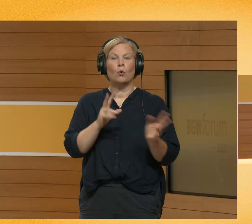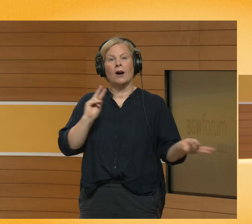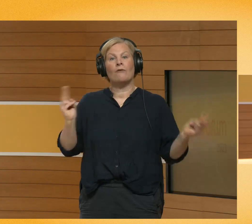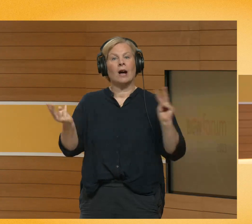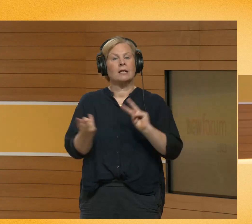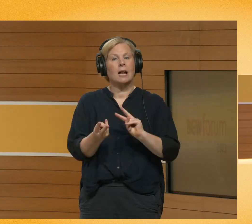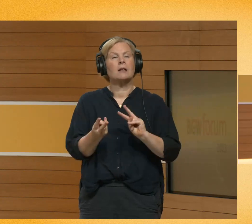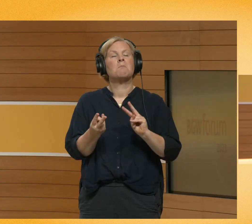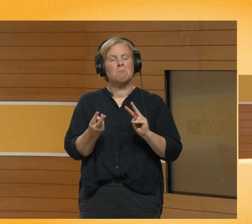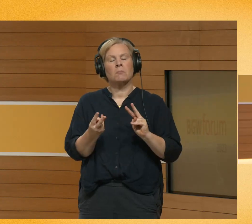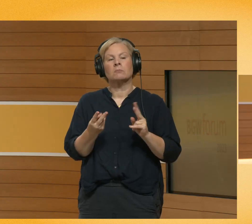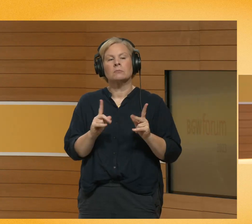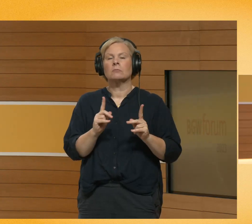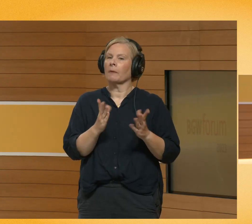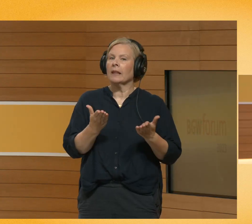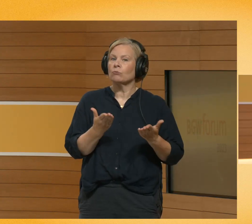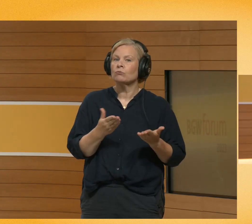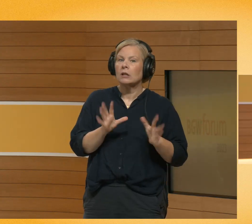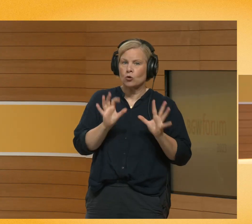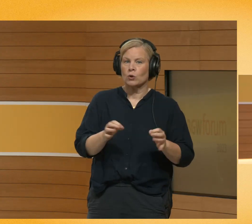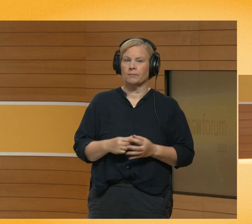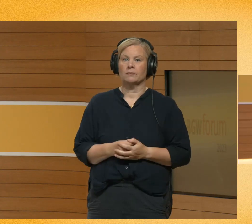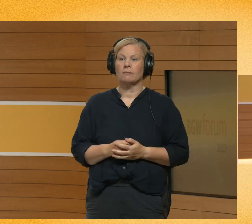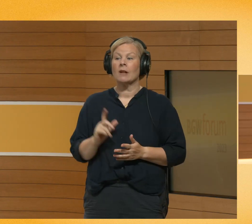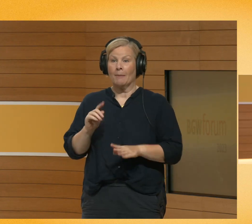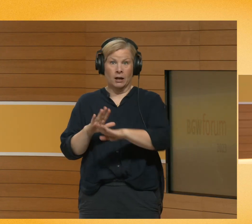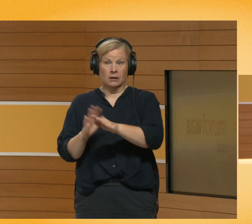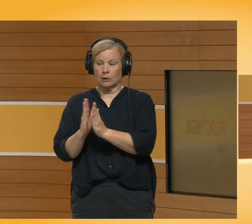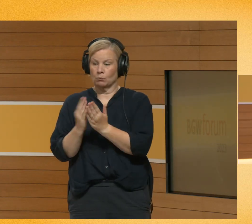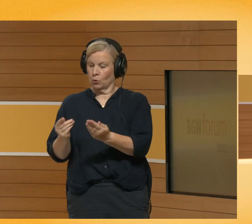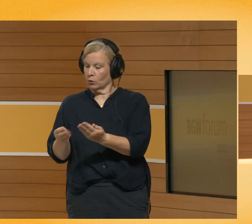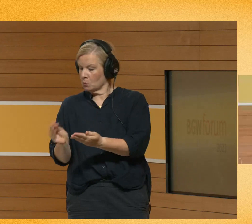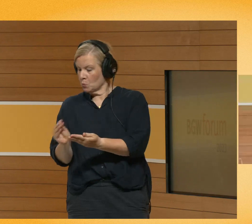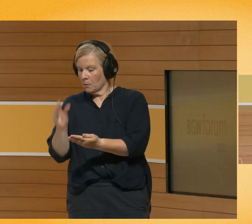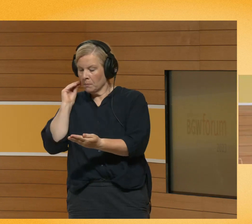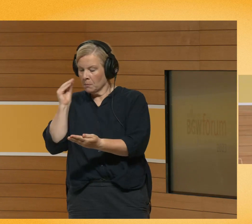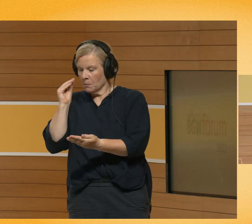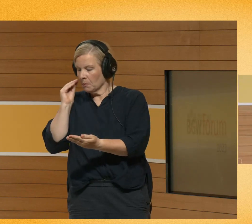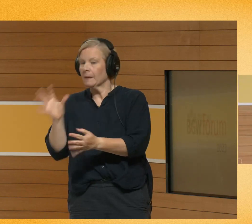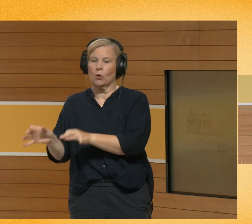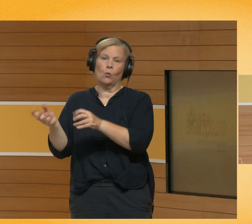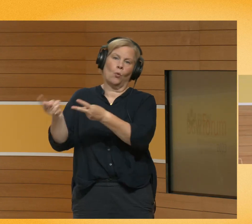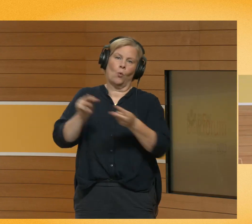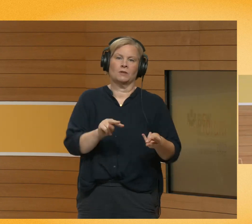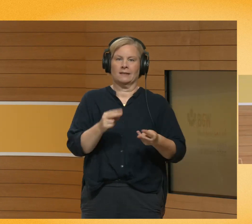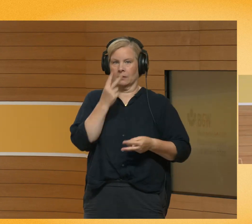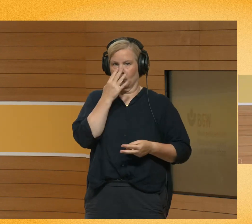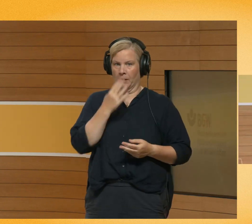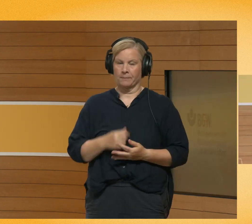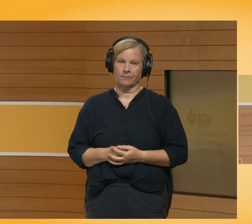We're trying to meet the requirements because maybe someday we can welcome the ANCC auditors and say,